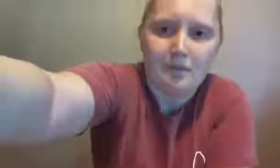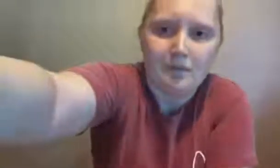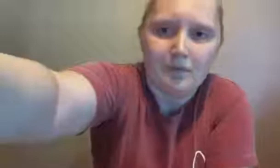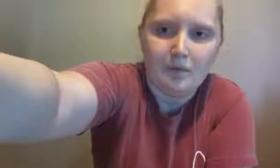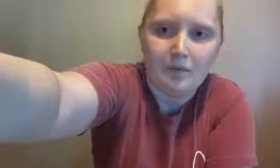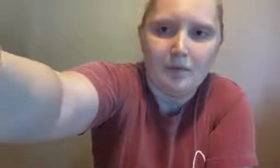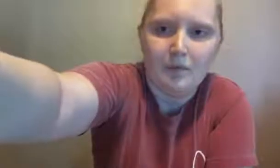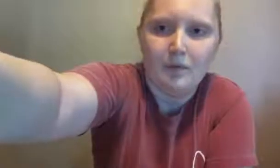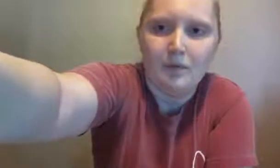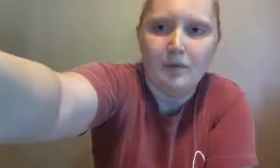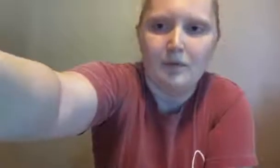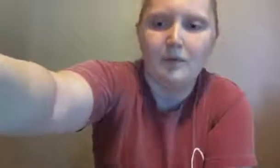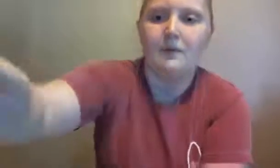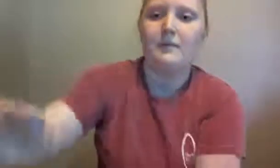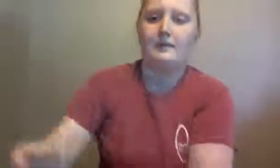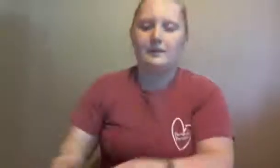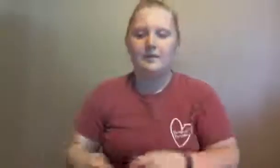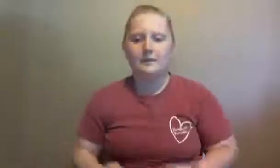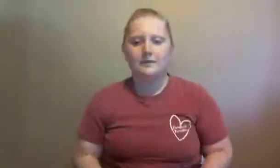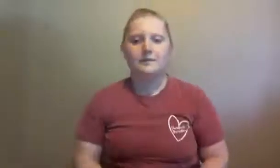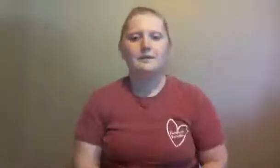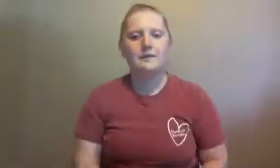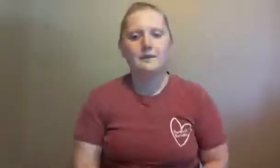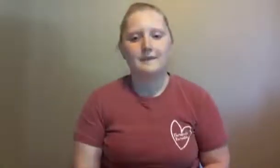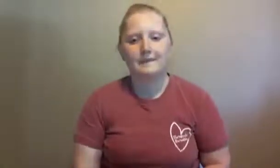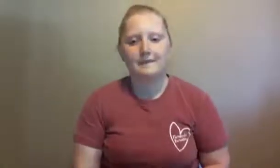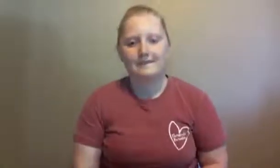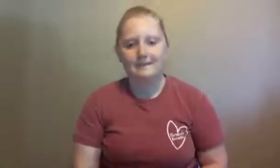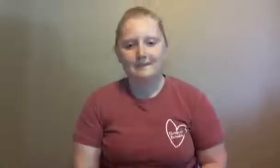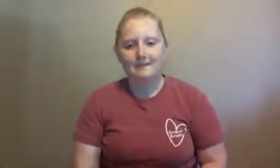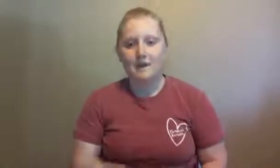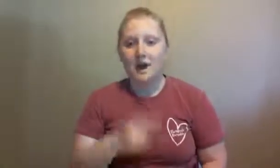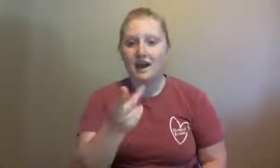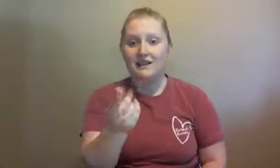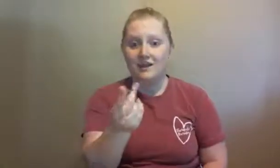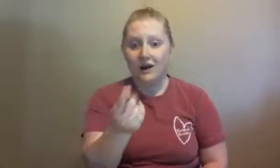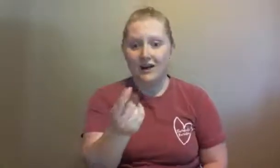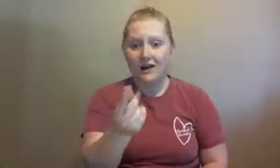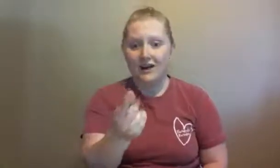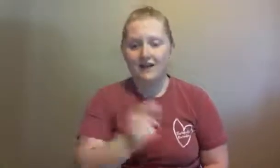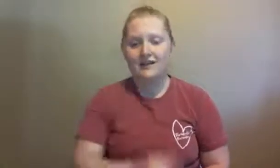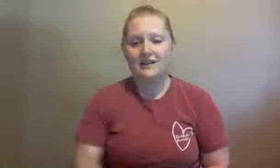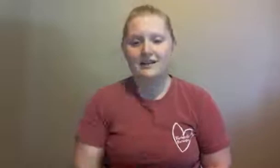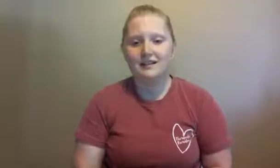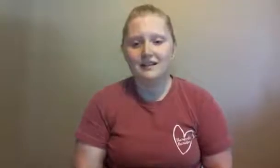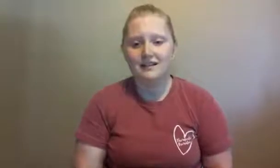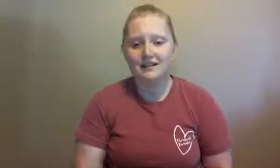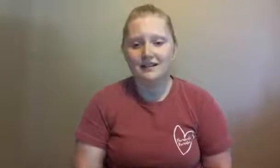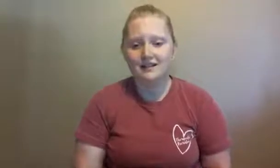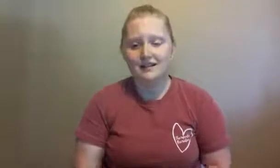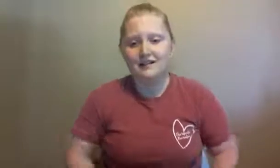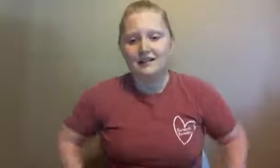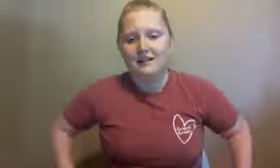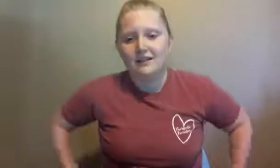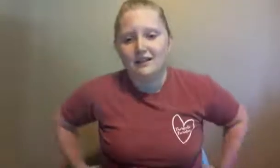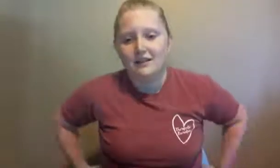Do you have a pet? Yes, I have a dog. A dog? I have a